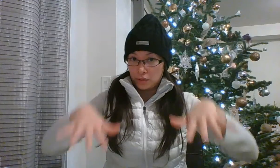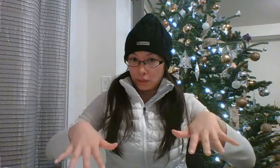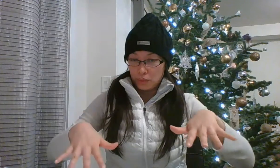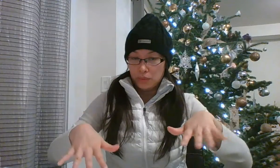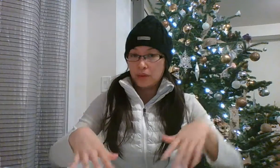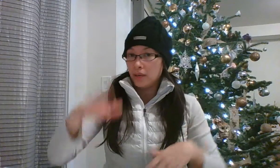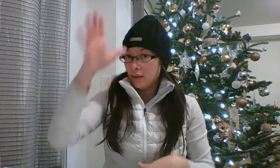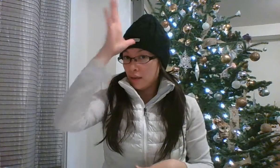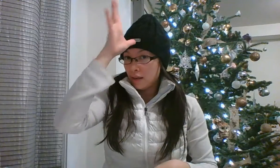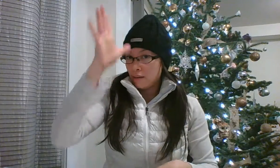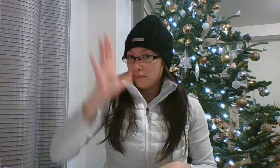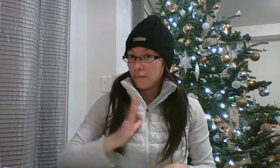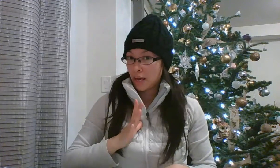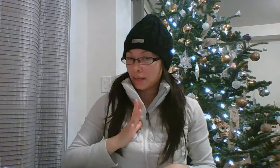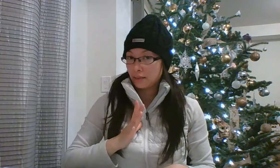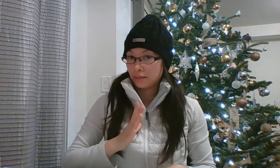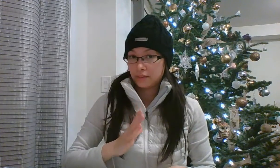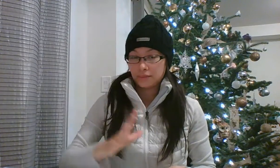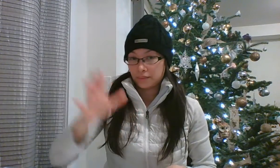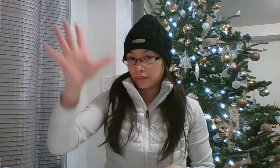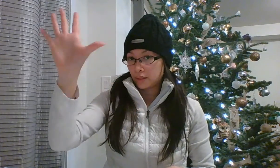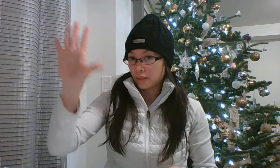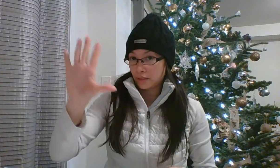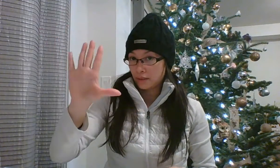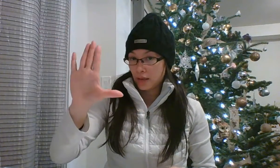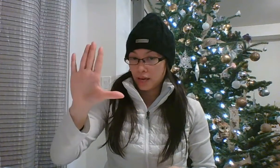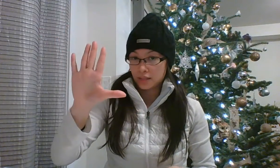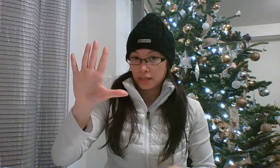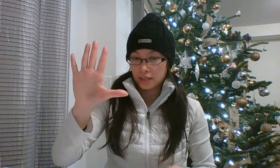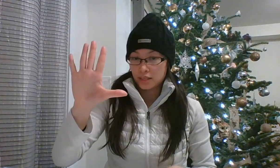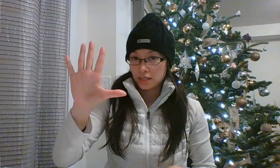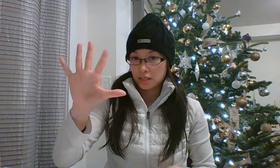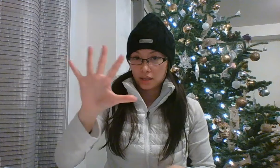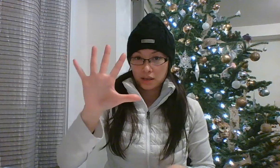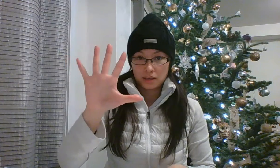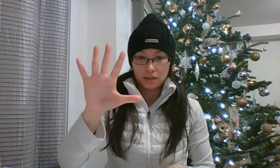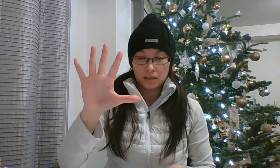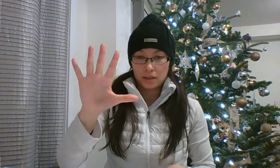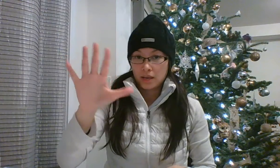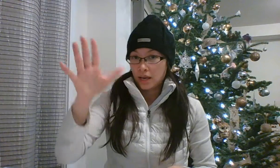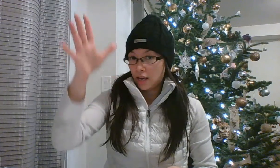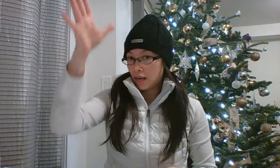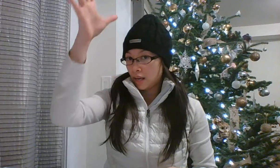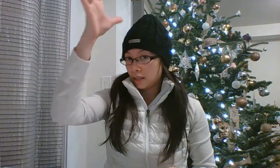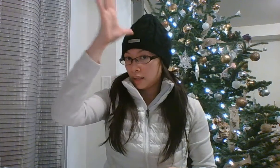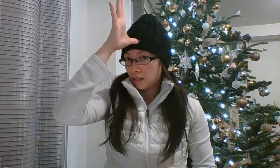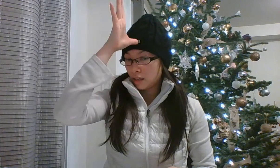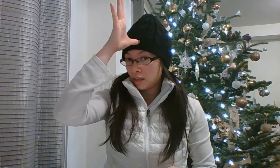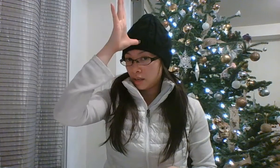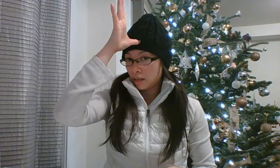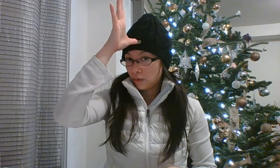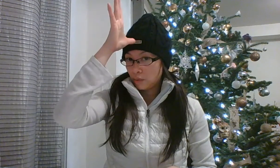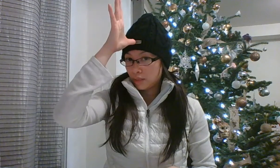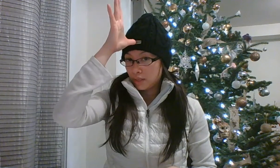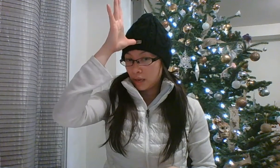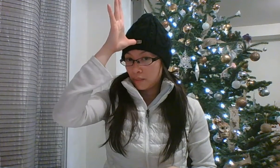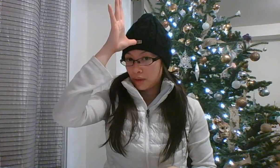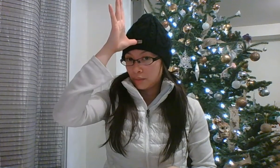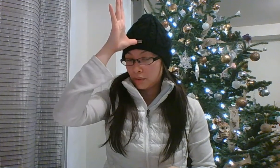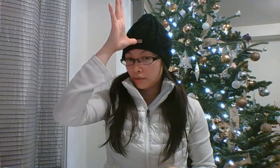Snow. Man. Hands like this. And one time up on your